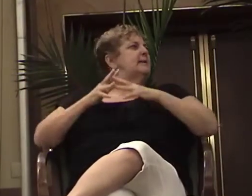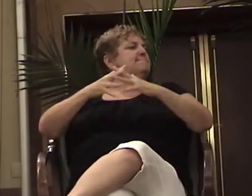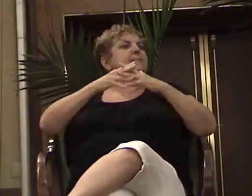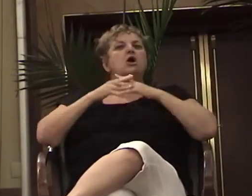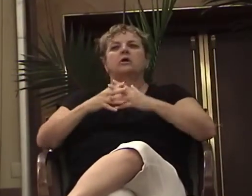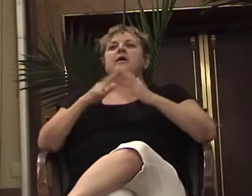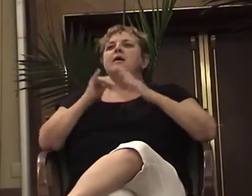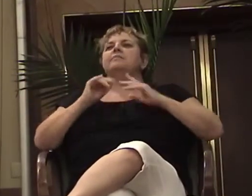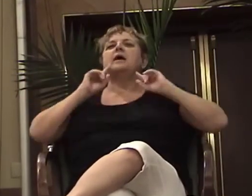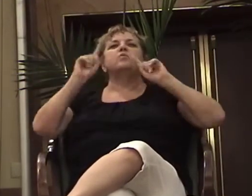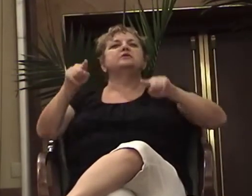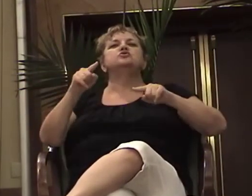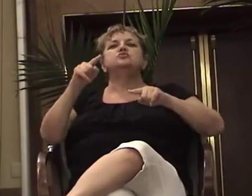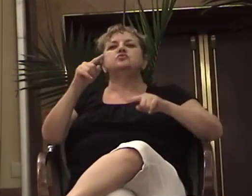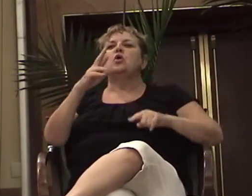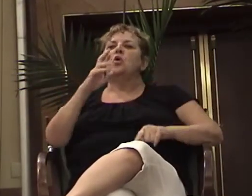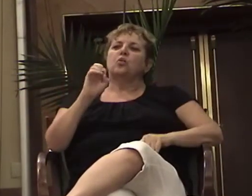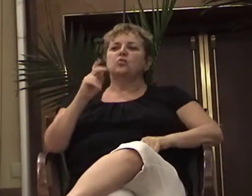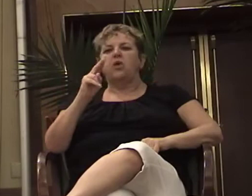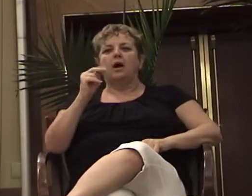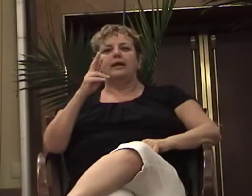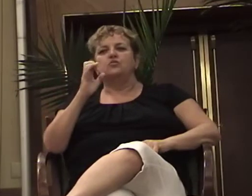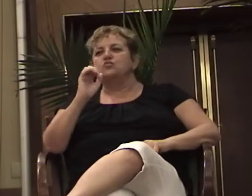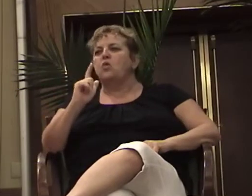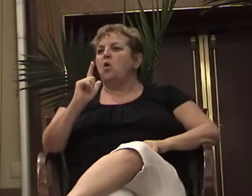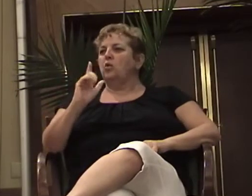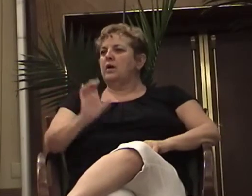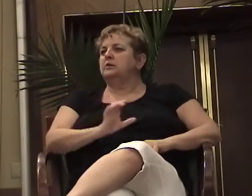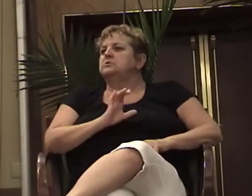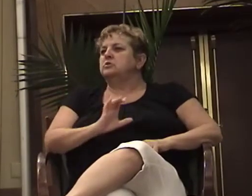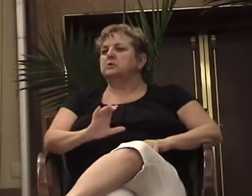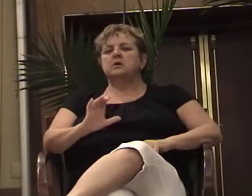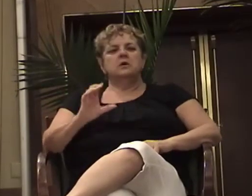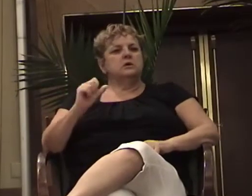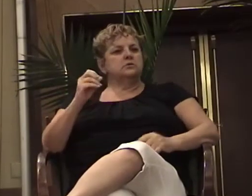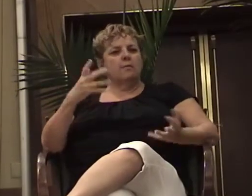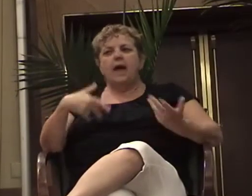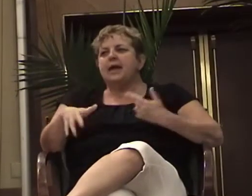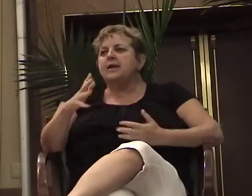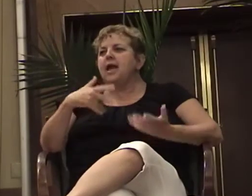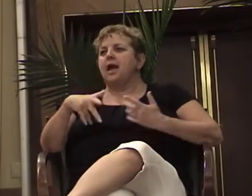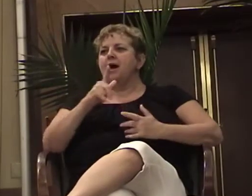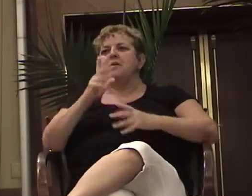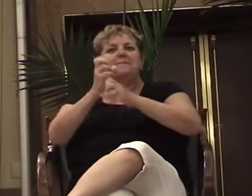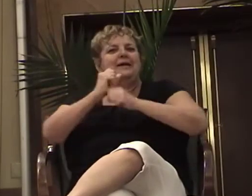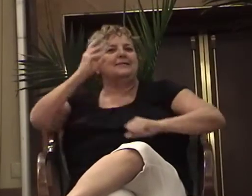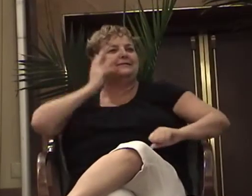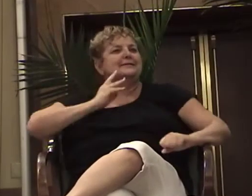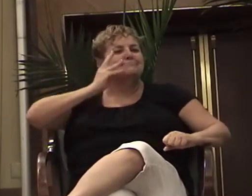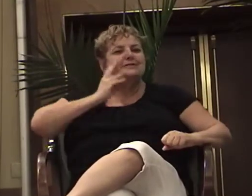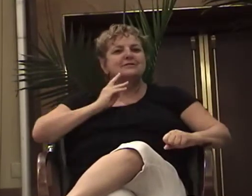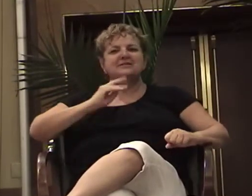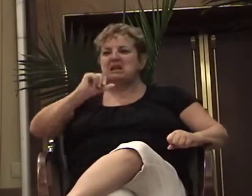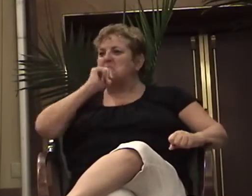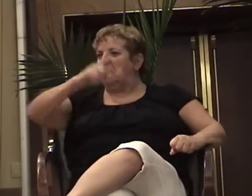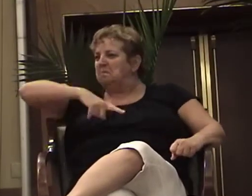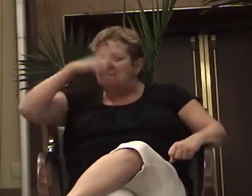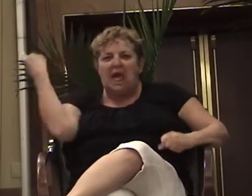and roll concerts. You see, so I'm hanging out and I'm getting this experience, and I'm no longer black, and oh my